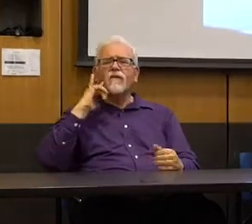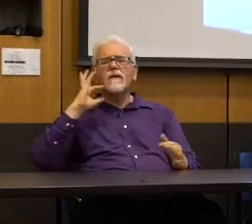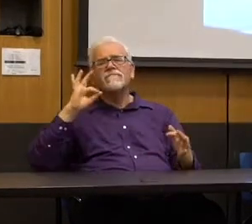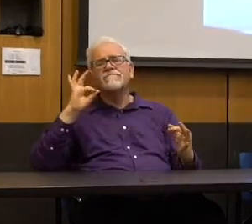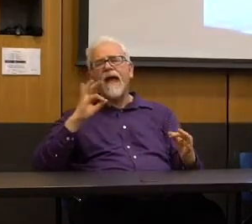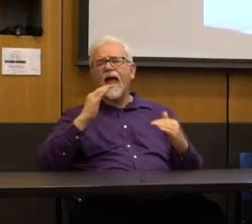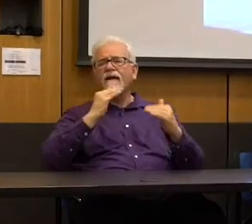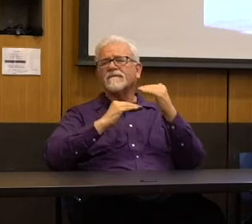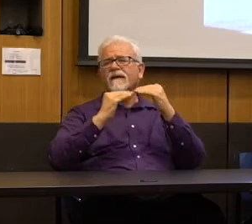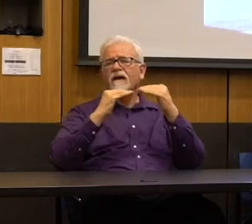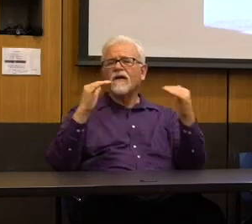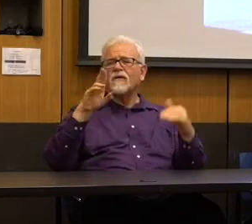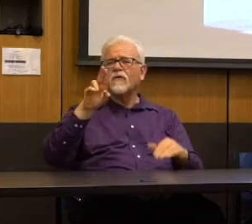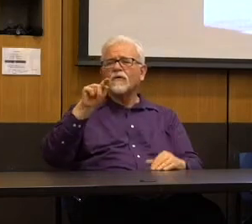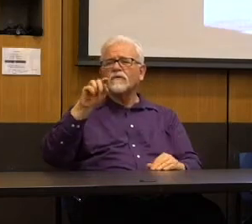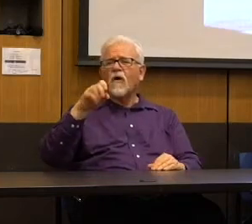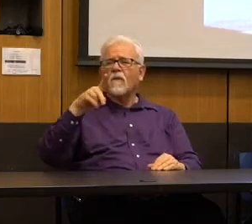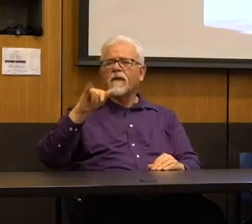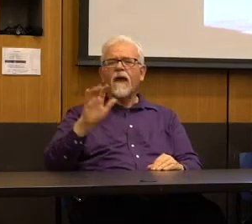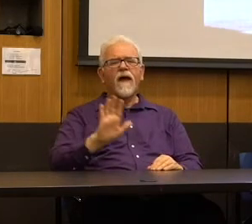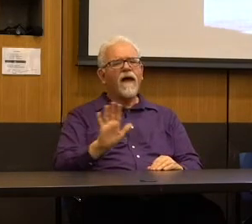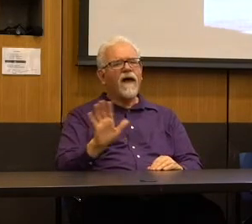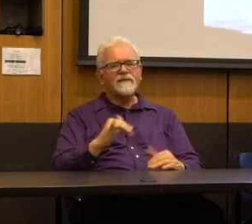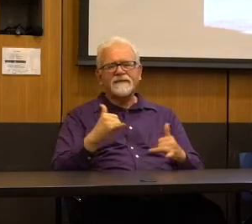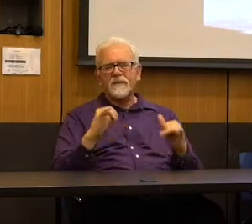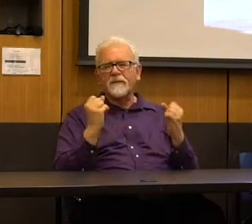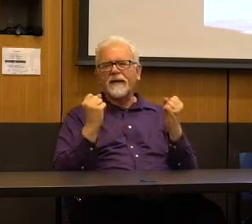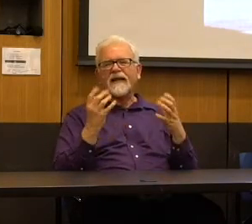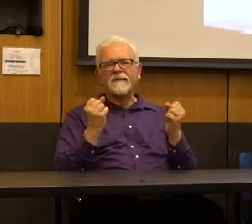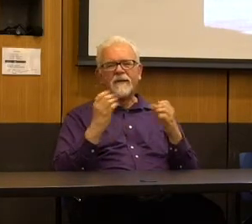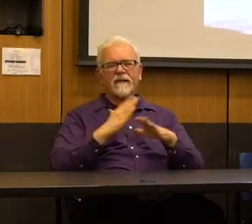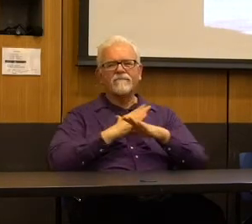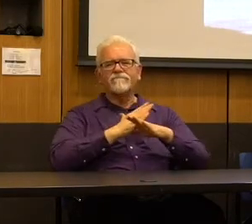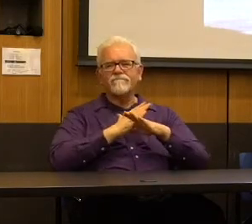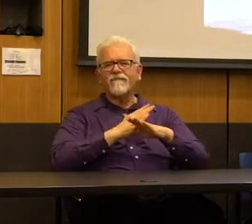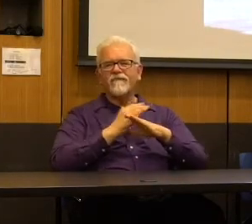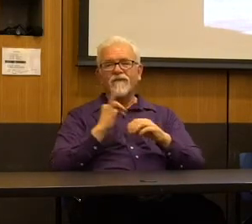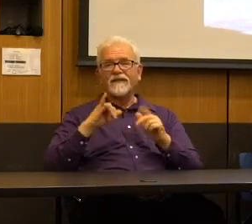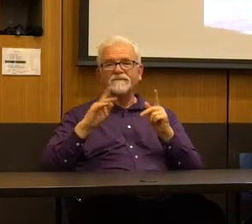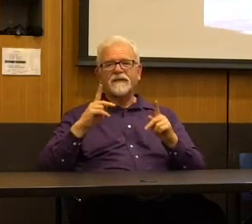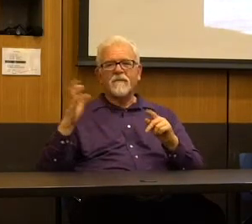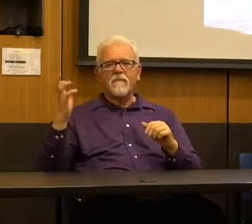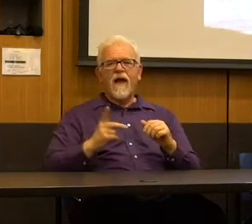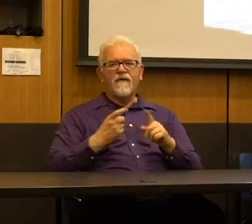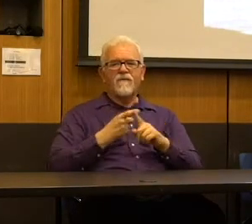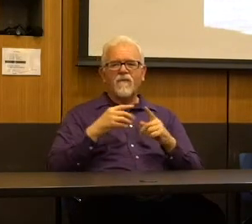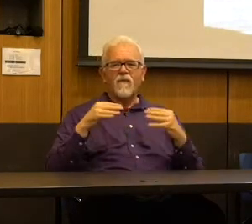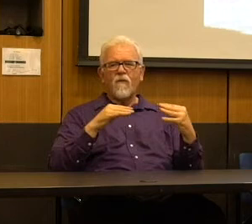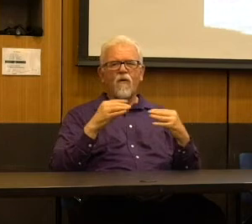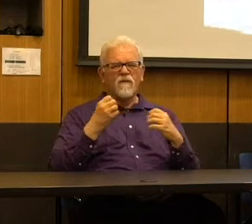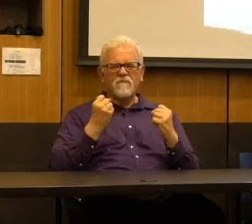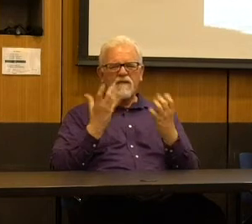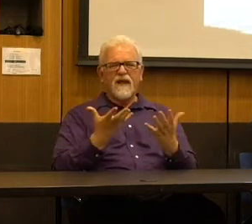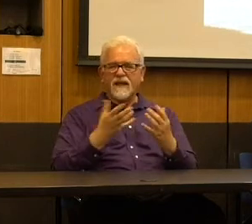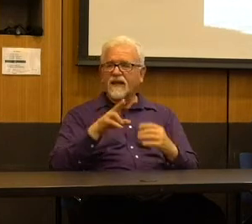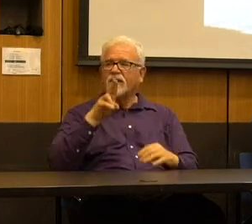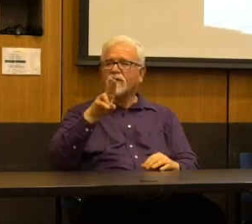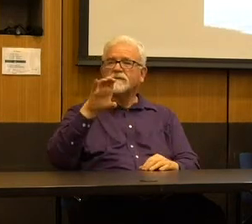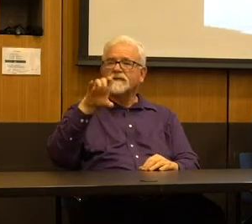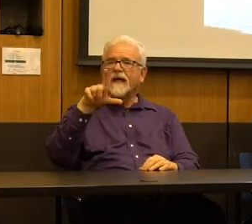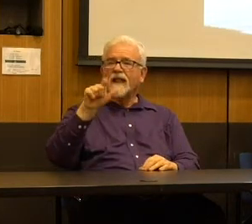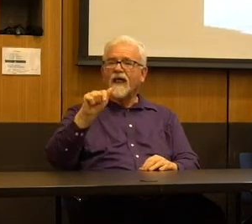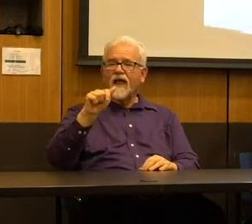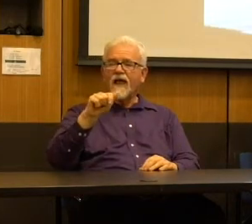the reality is that there were still a lot of obstacles for these individuals who were coming back from the war. UCLA